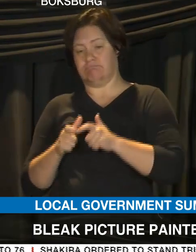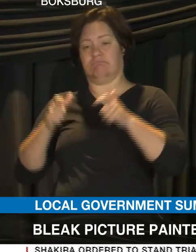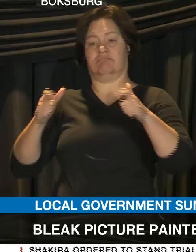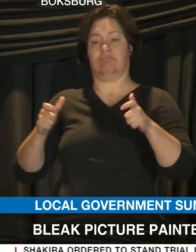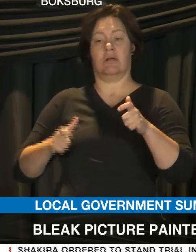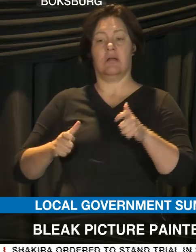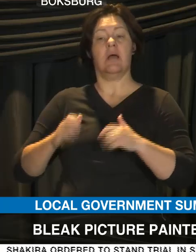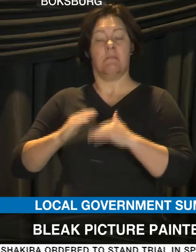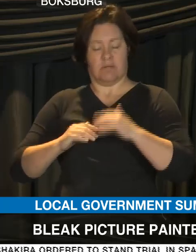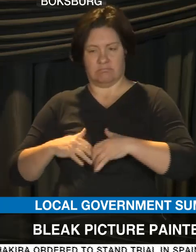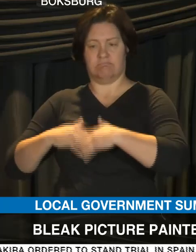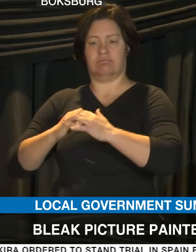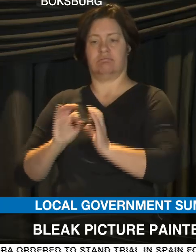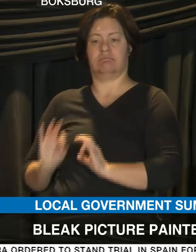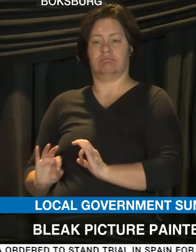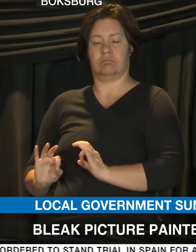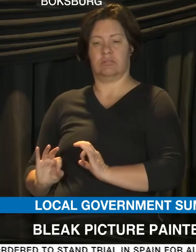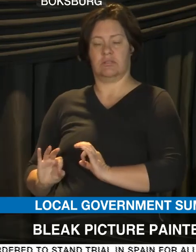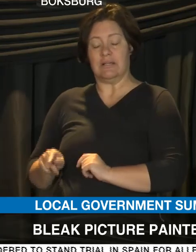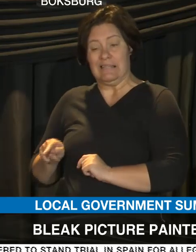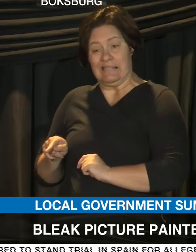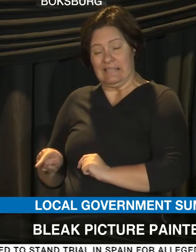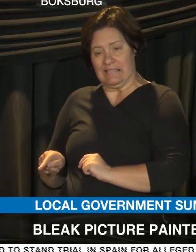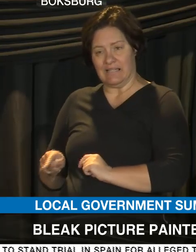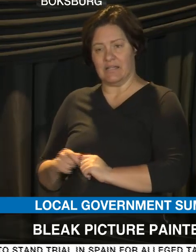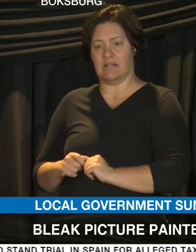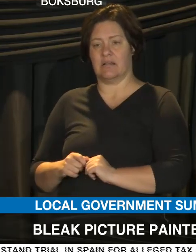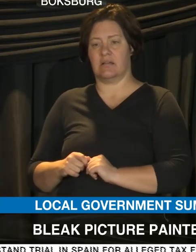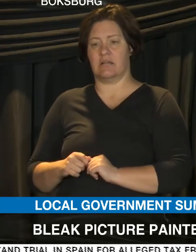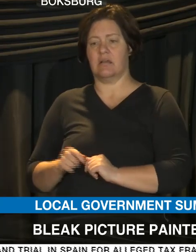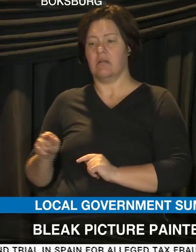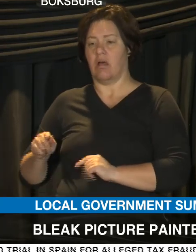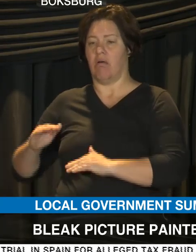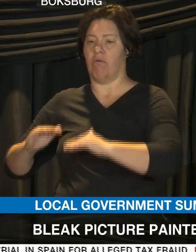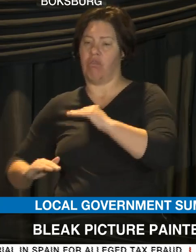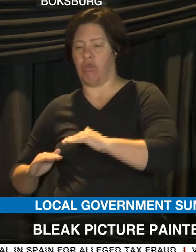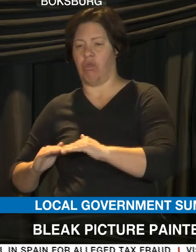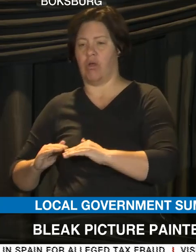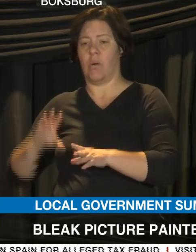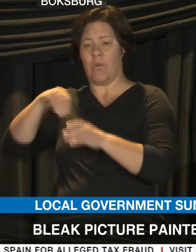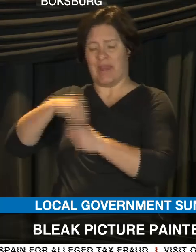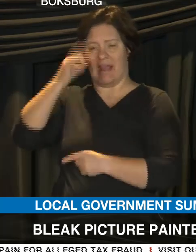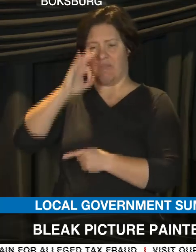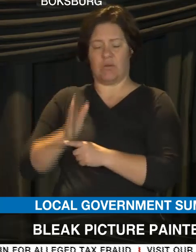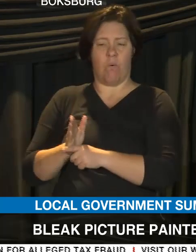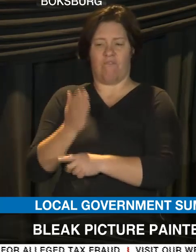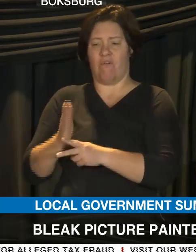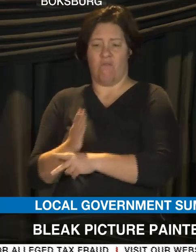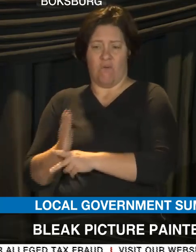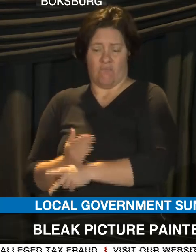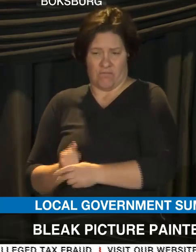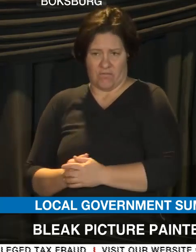where we are able to ensure that we get rid of instability within government